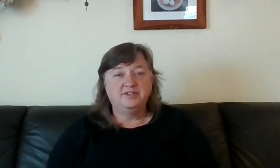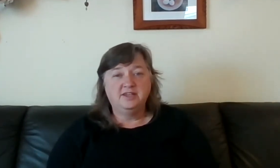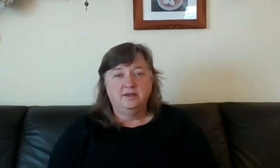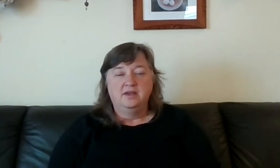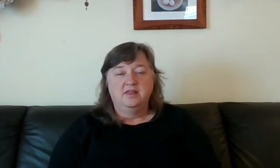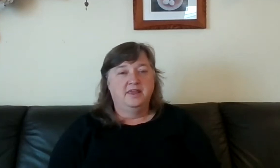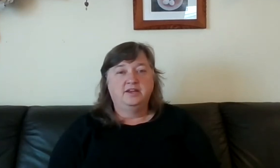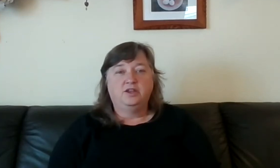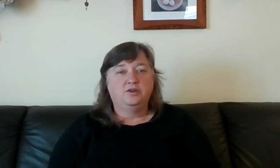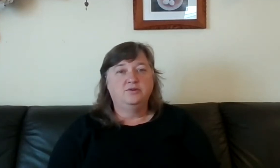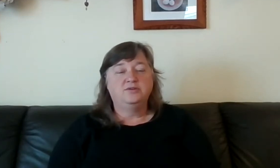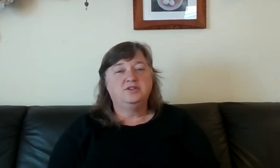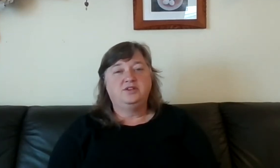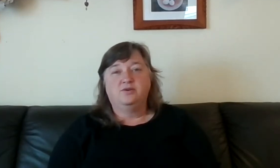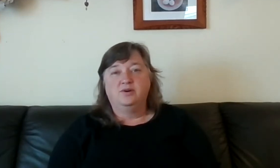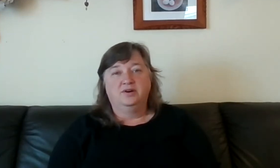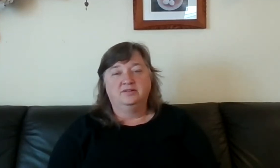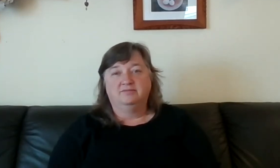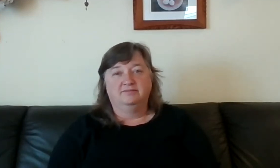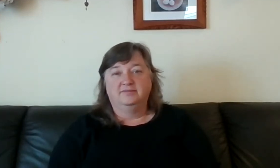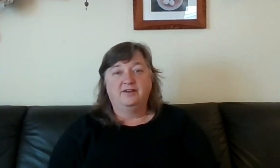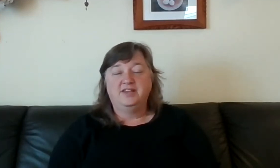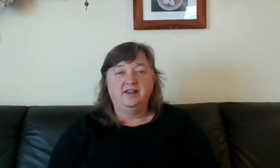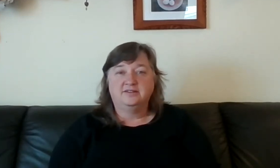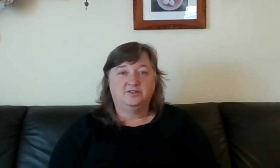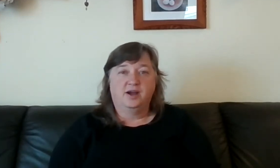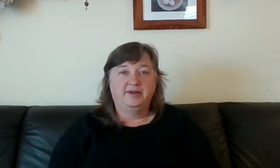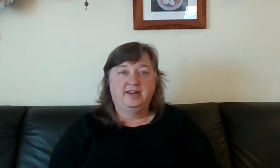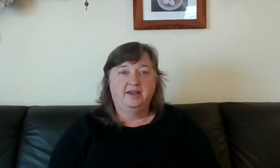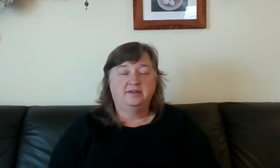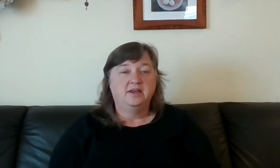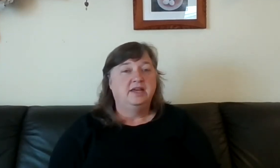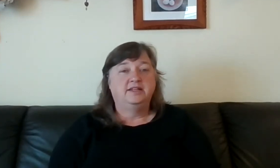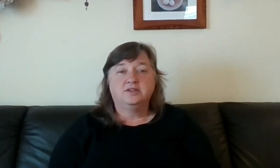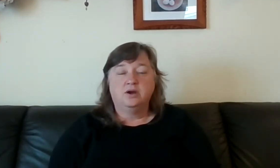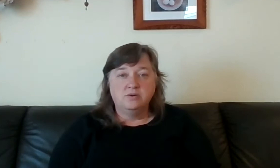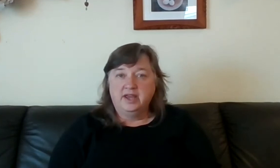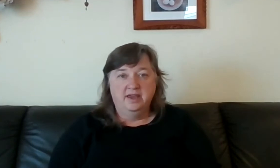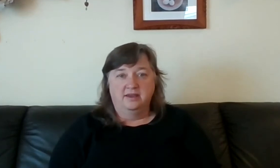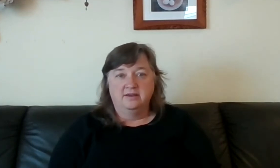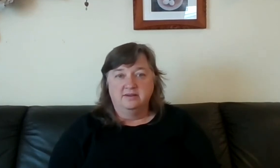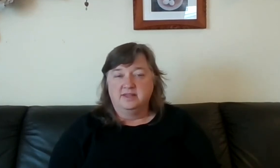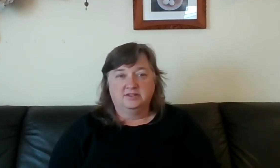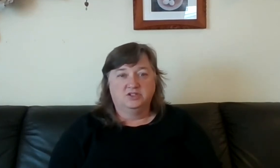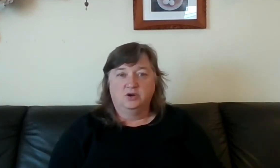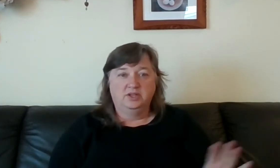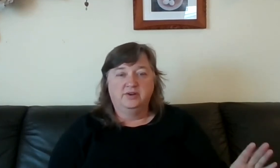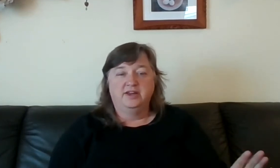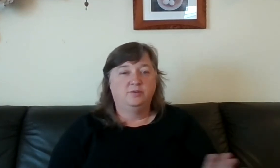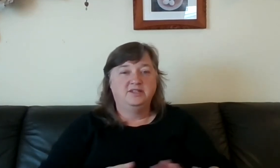lefty, then use your left hand as your dominant hand. It's okay. That's totally okay. Nobody's even